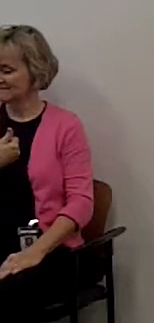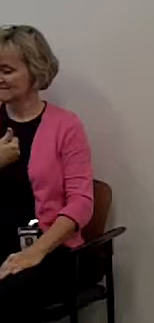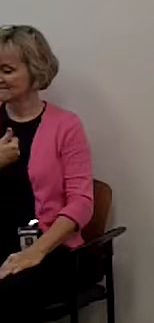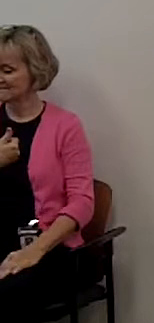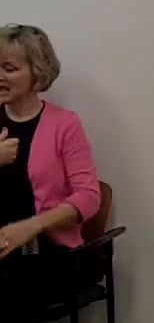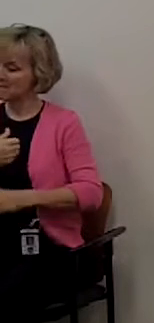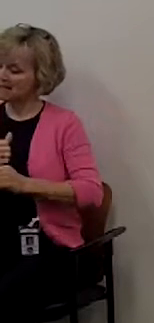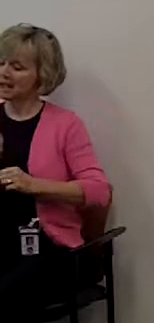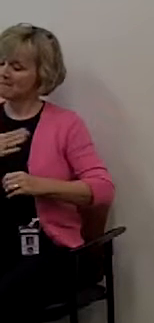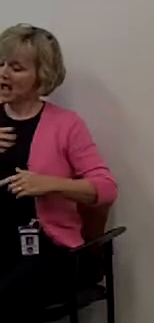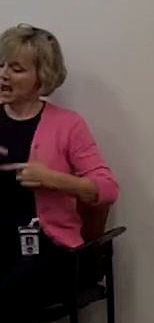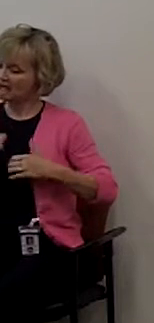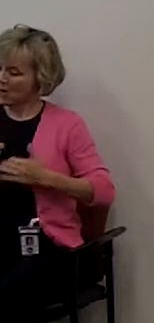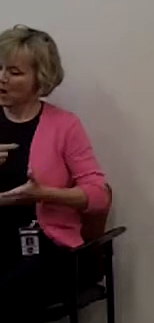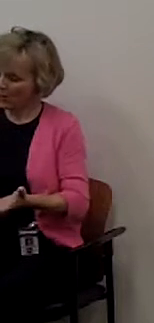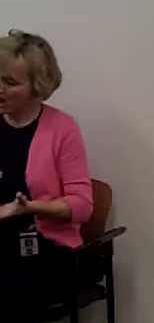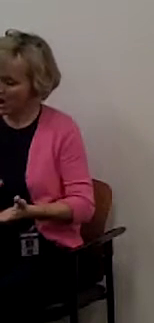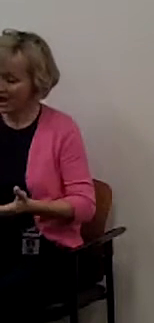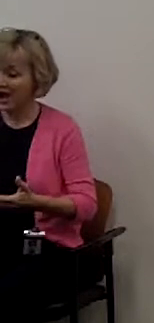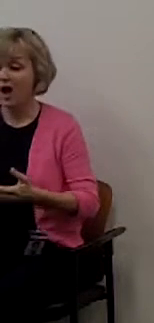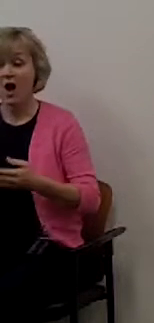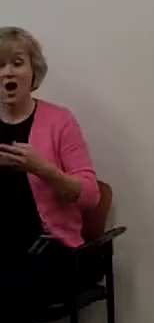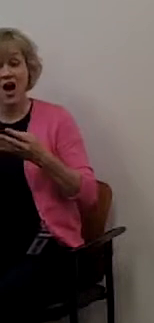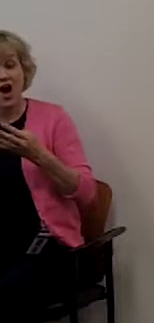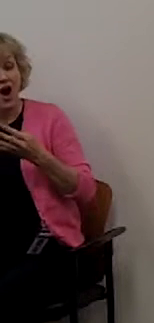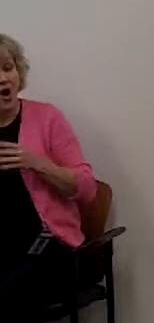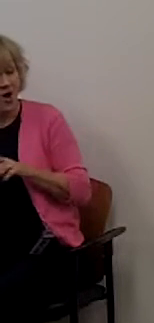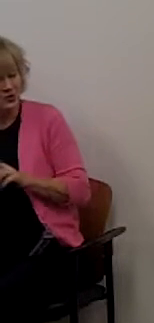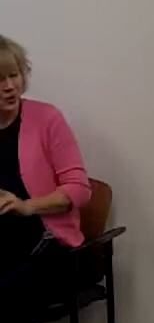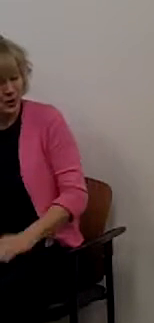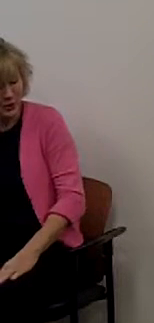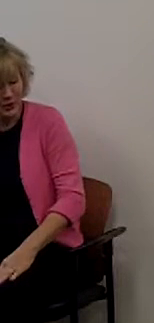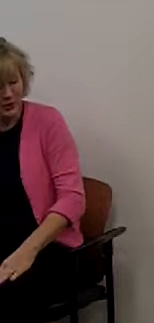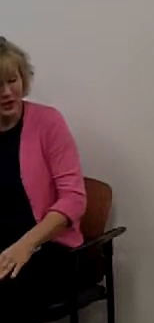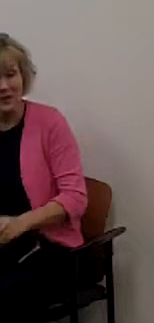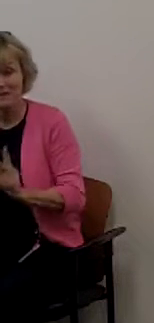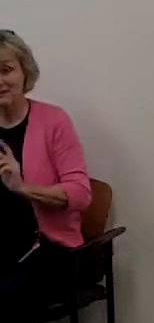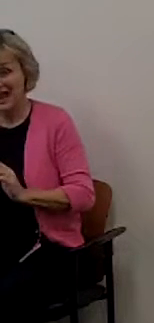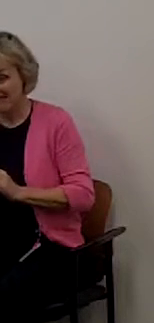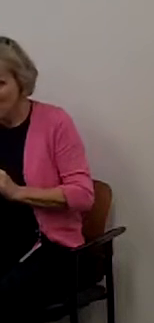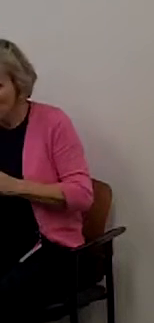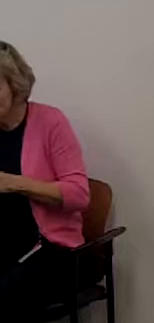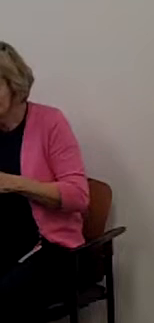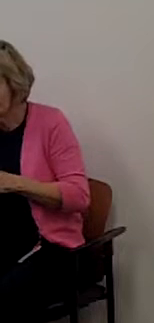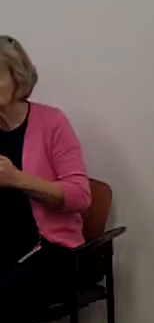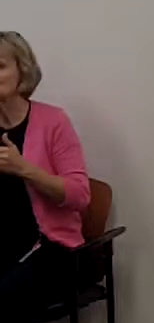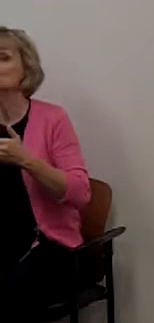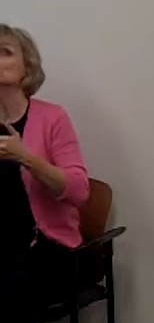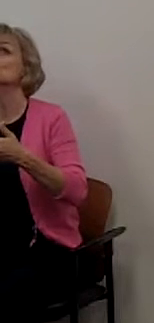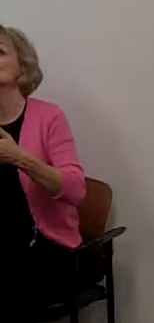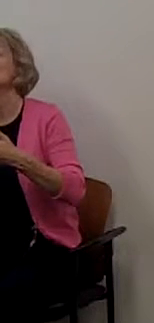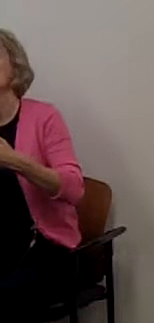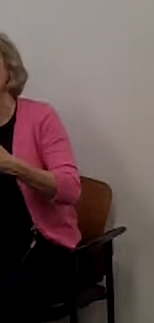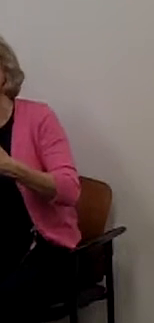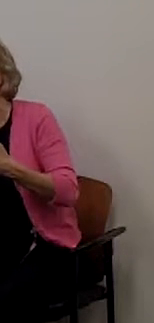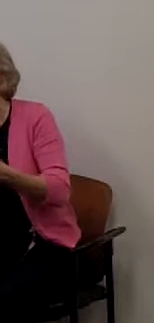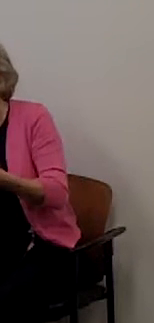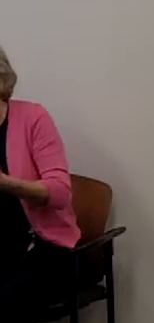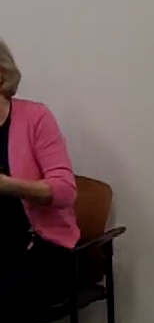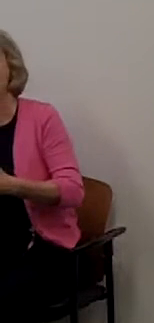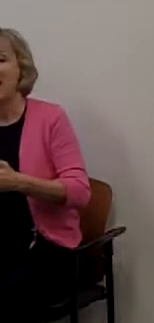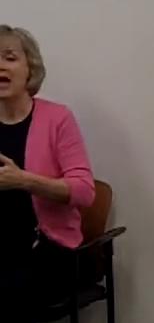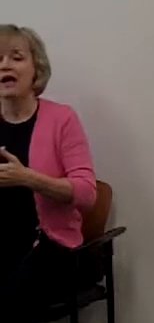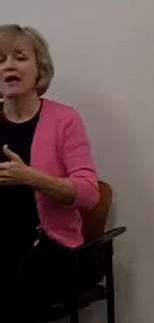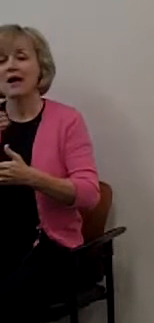make life how you want it. And then the other thing is that I heard that people with their own businesses generally have a greater sense